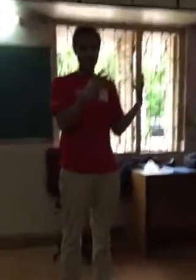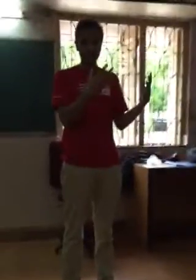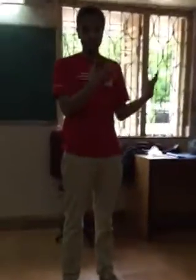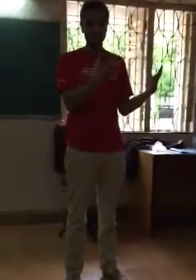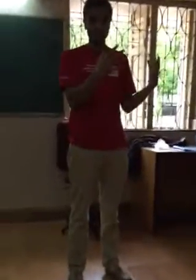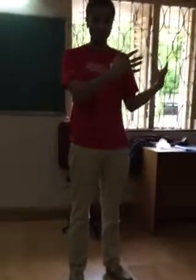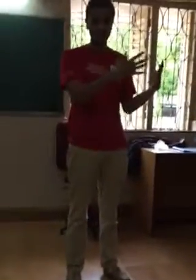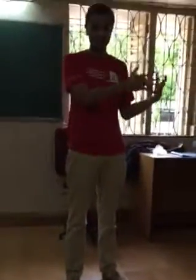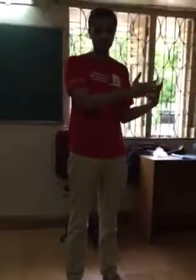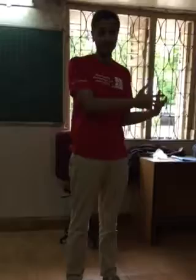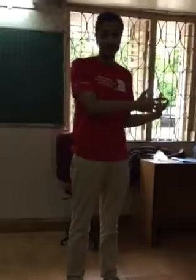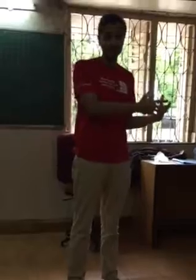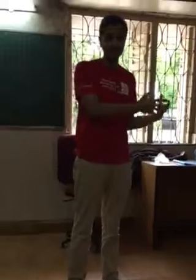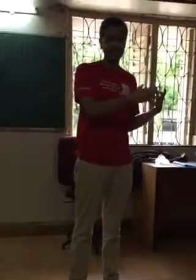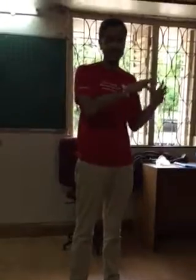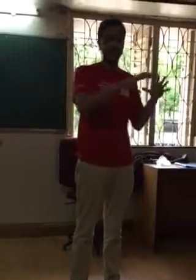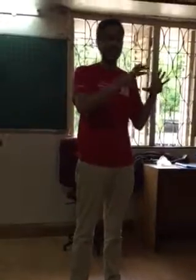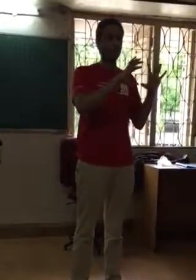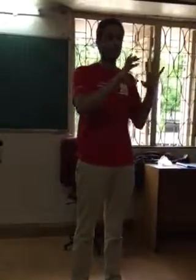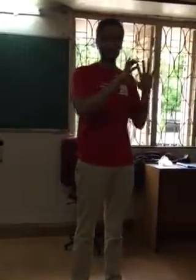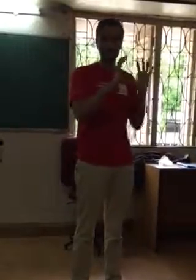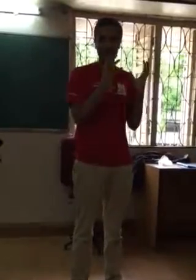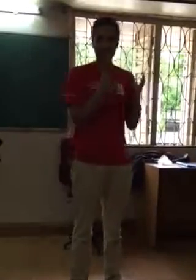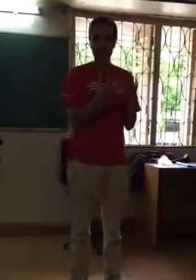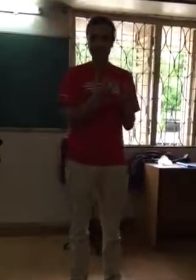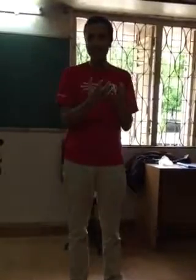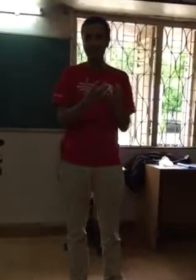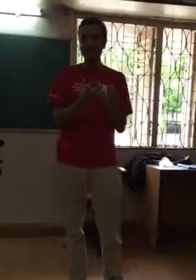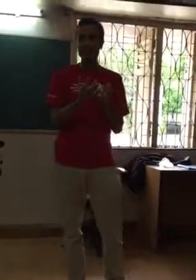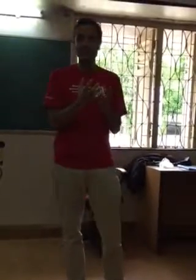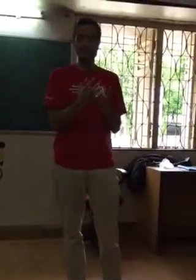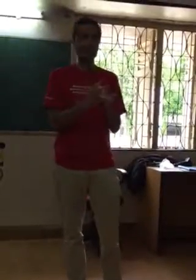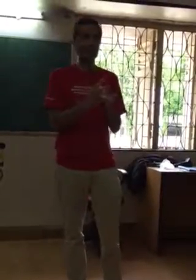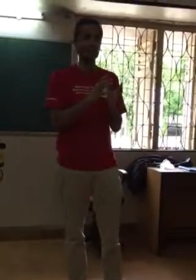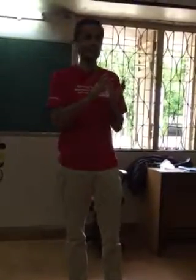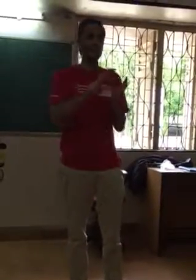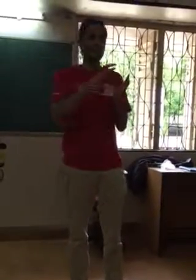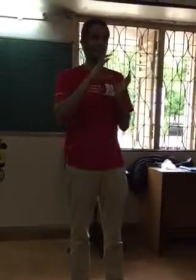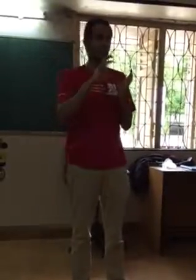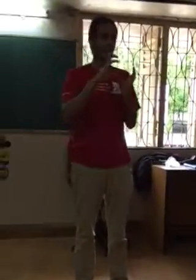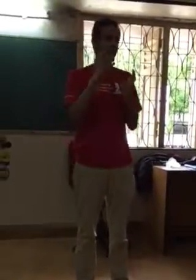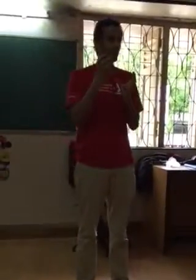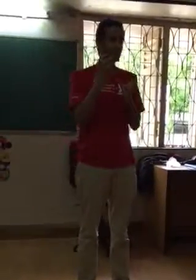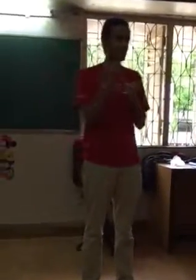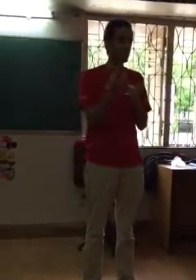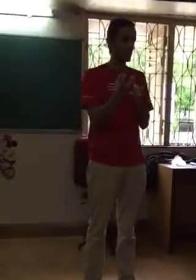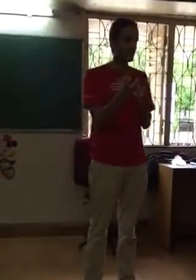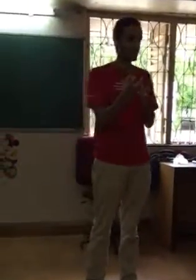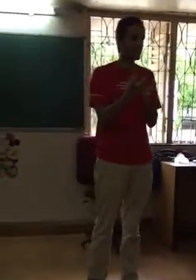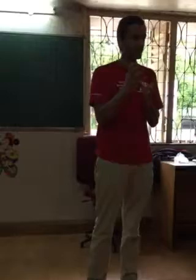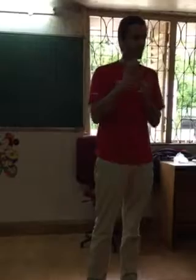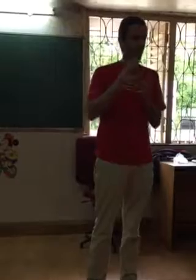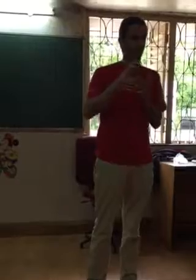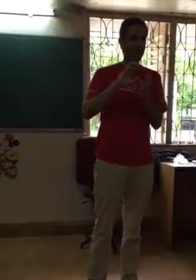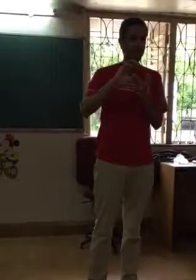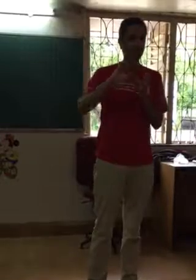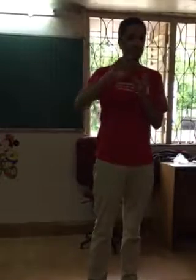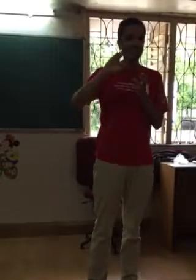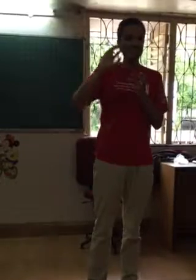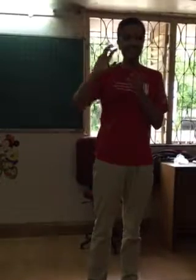in the world have signed this agreement that we must collectively keep the global average temperatures from rising less